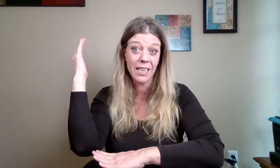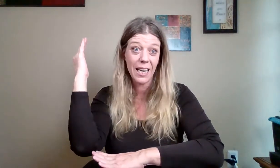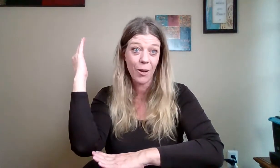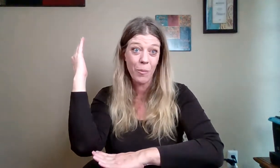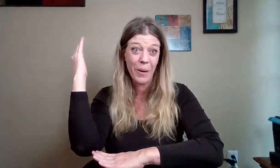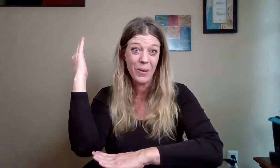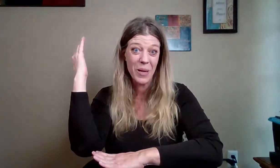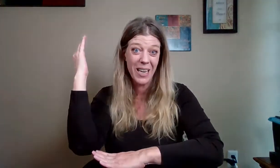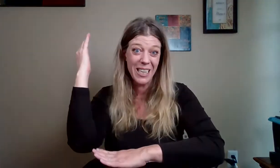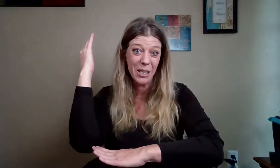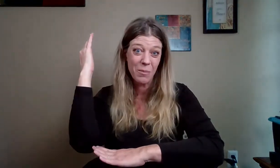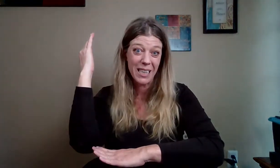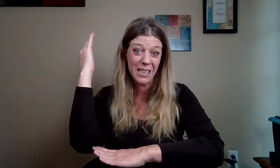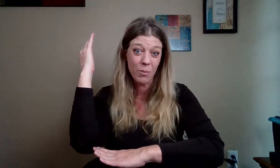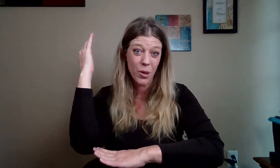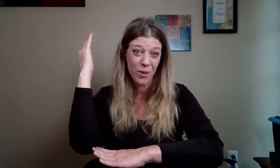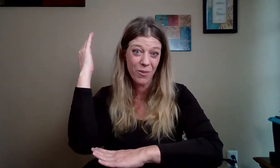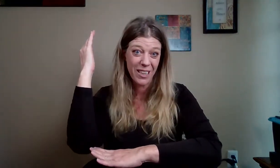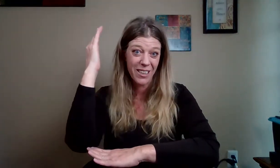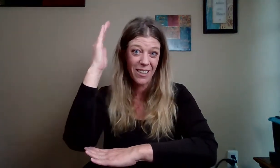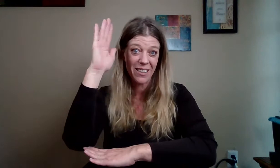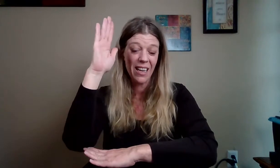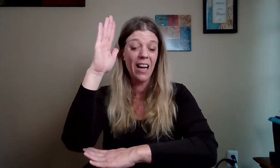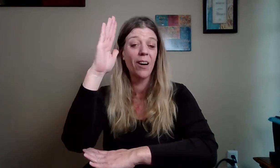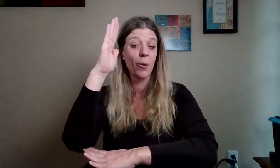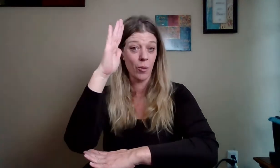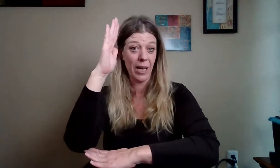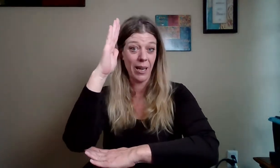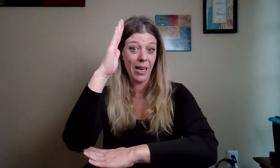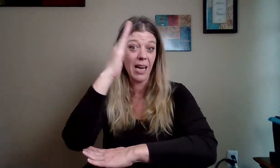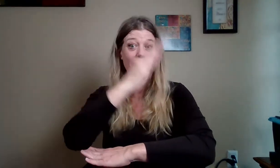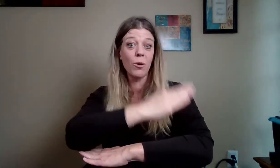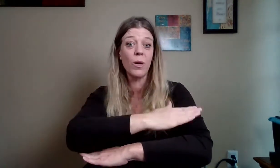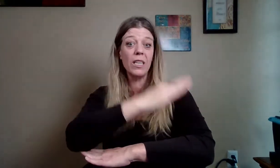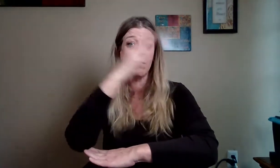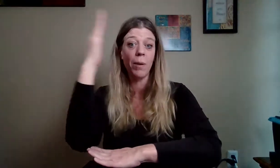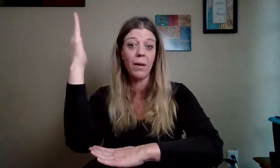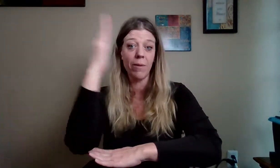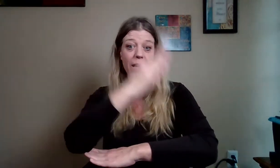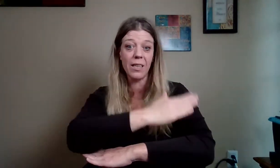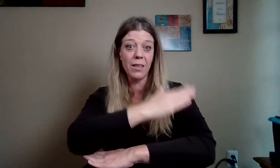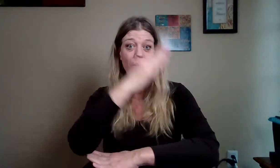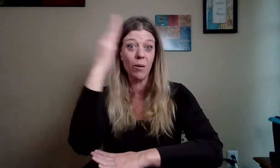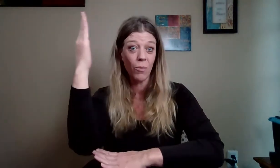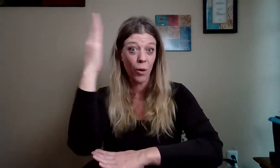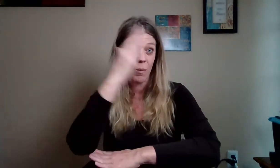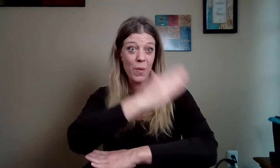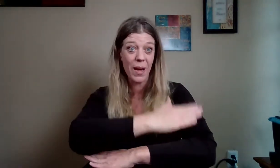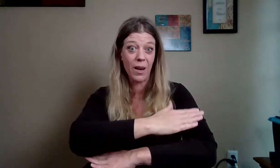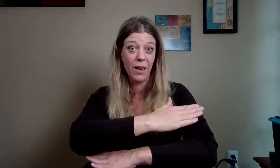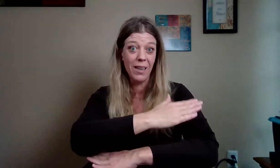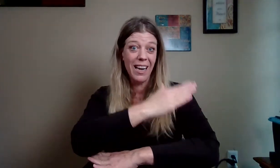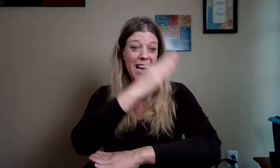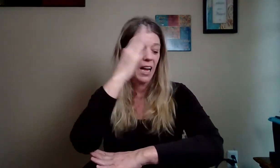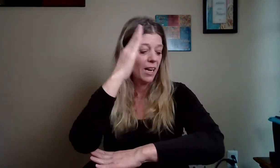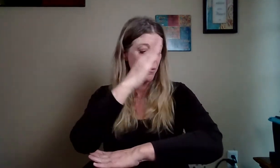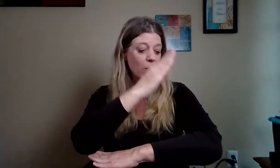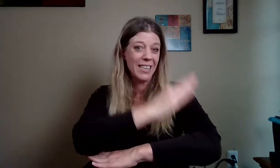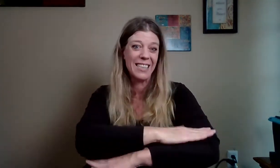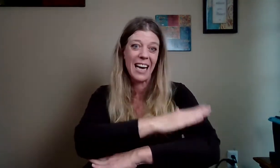lead elbow to my support fingers. Okay, and I'm going to pivot from there. And I'm going to